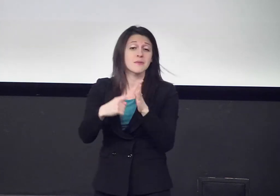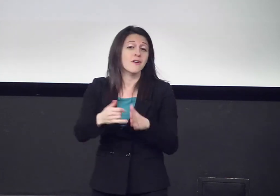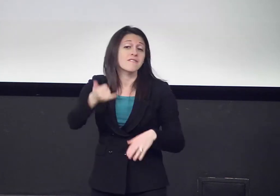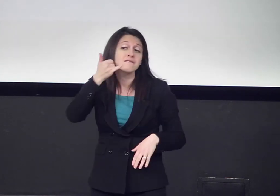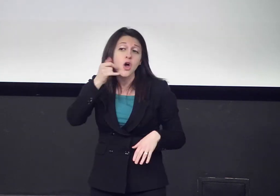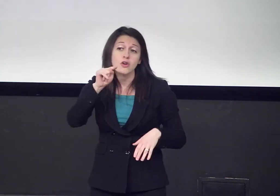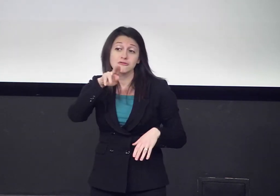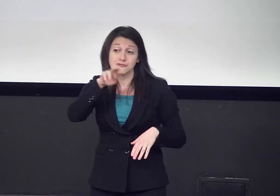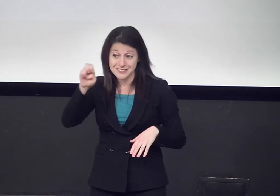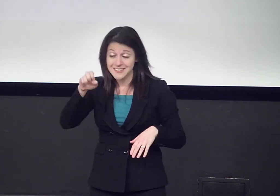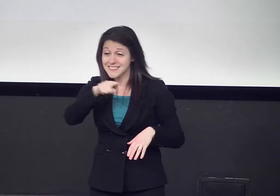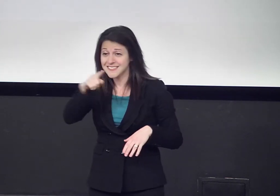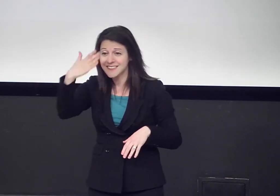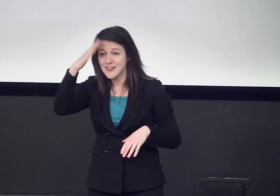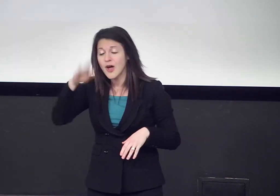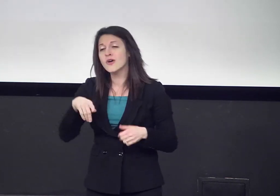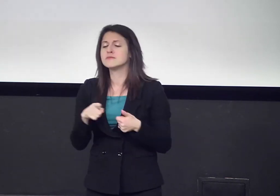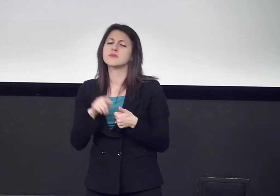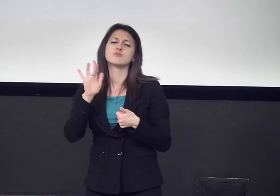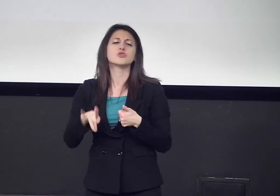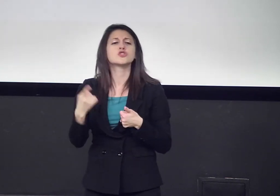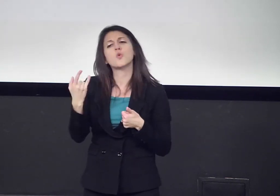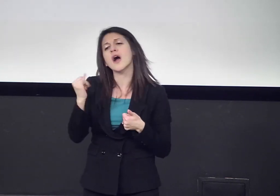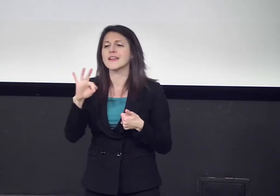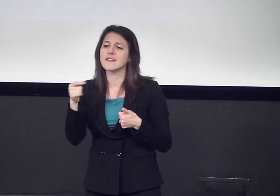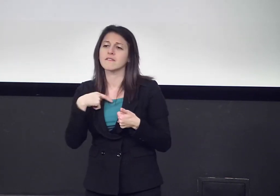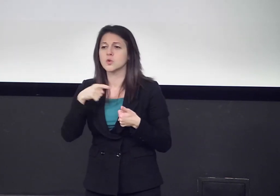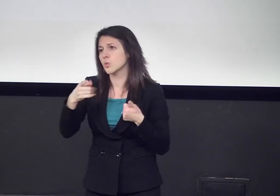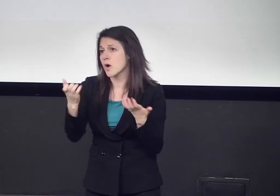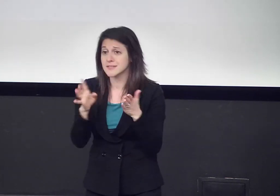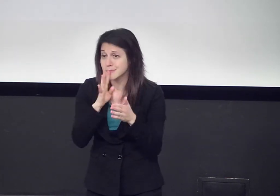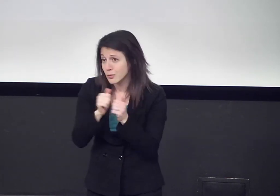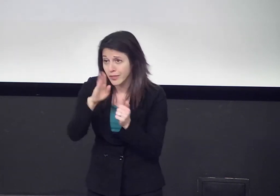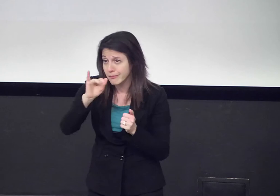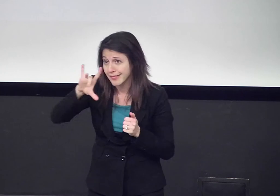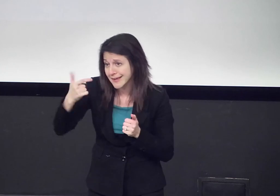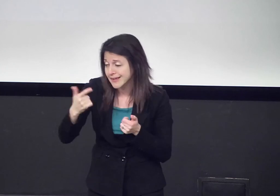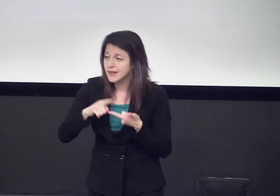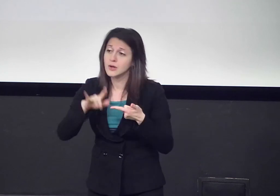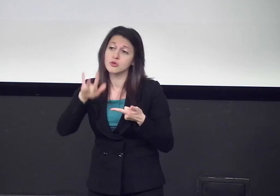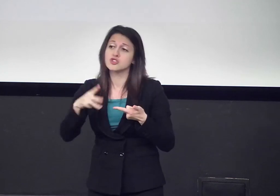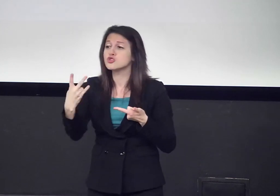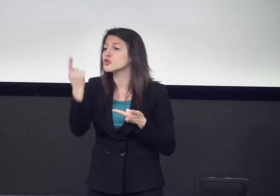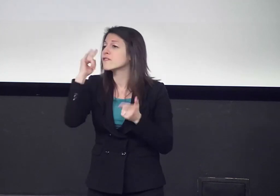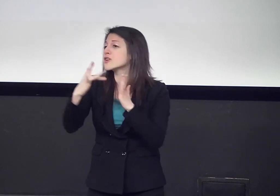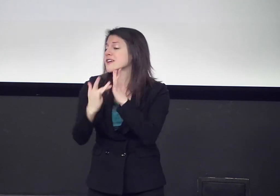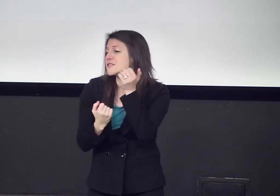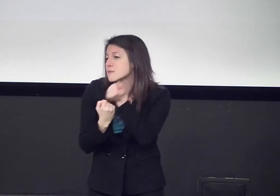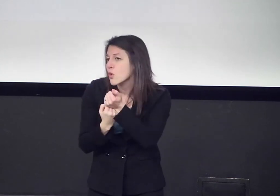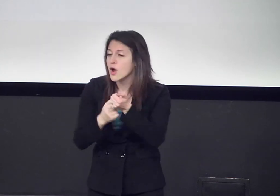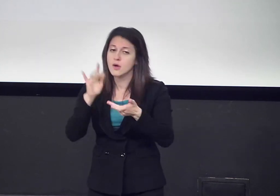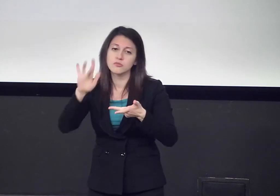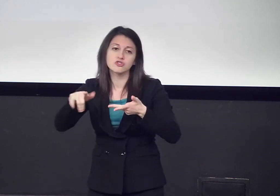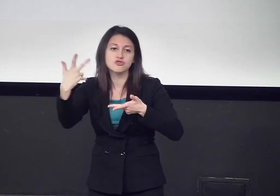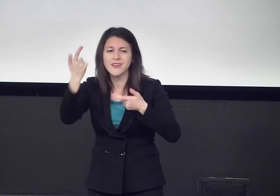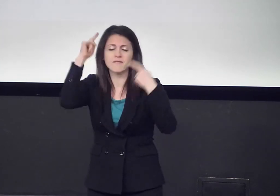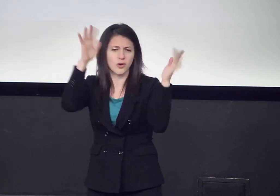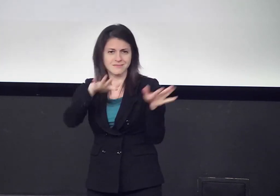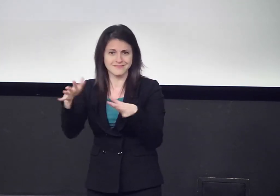several different ways. The example of the phone tree or the automated phone system, you know, press 1 if you want to talk to so-and-so, or press 3